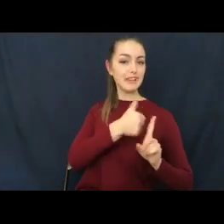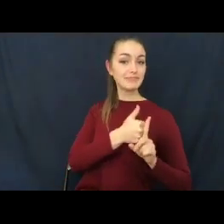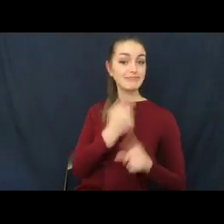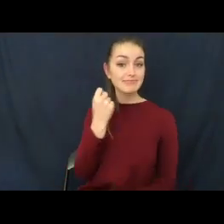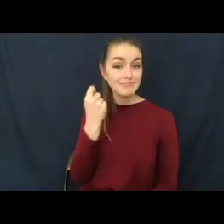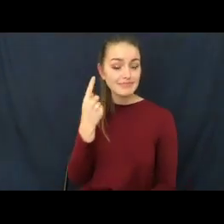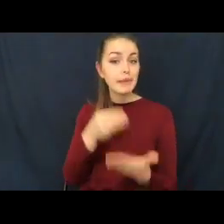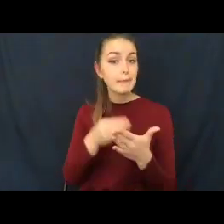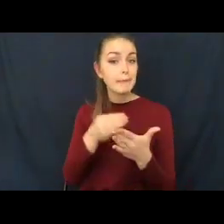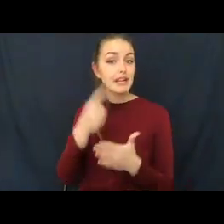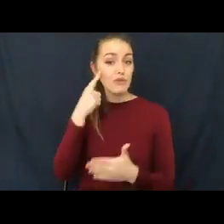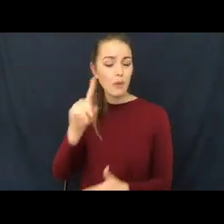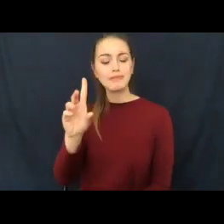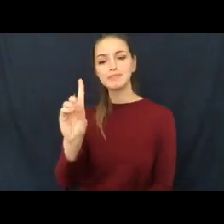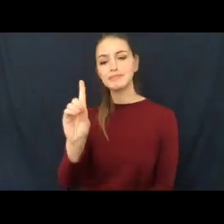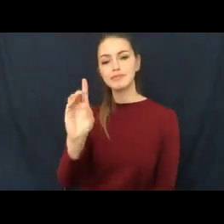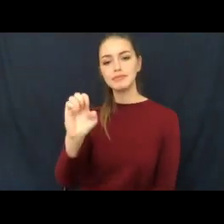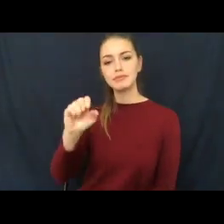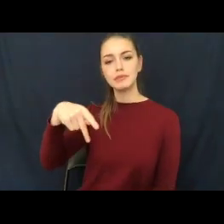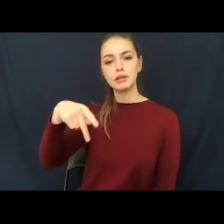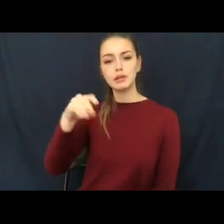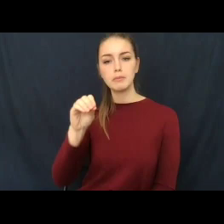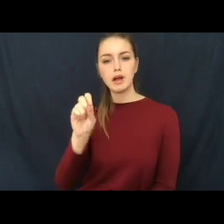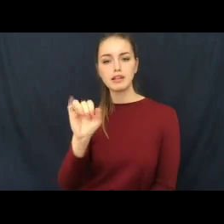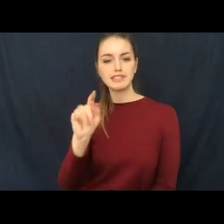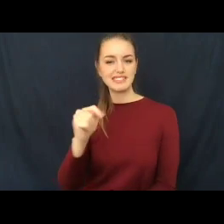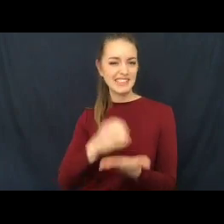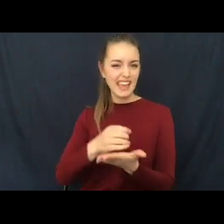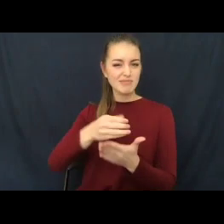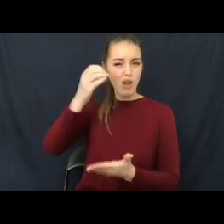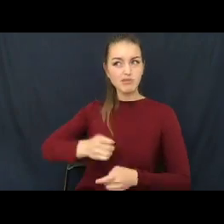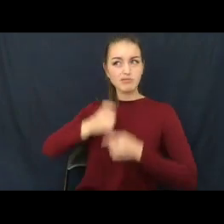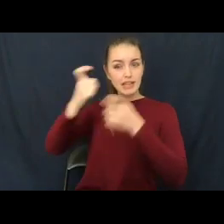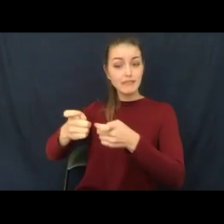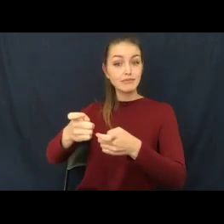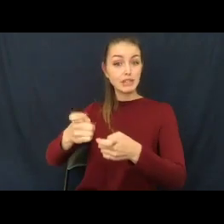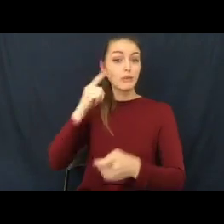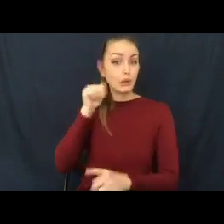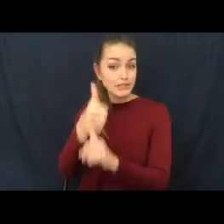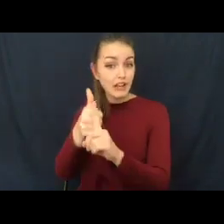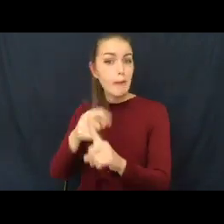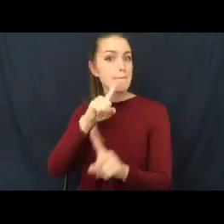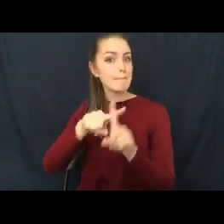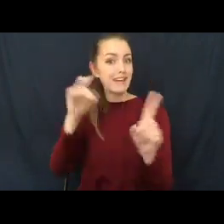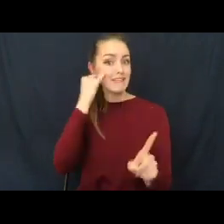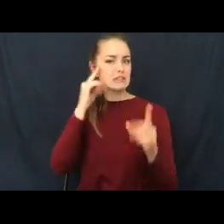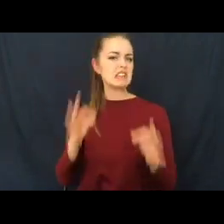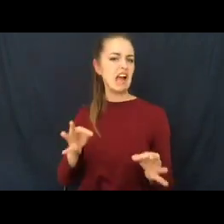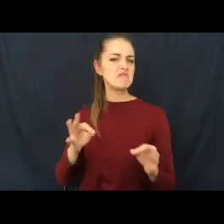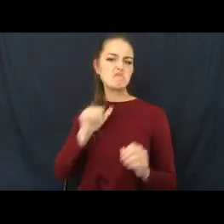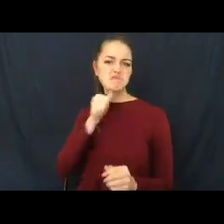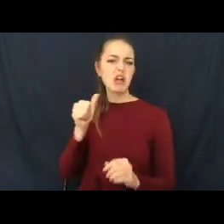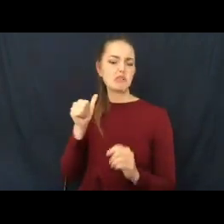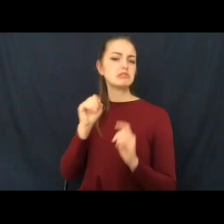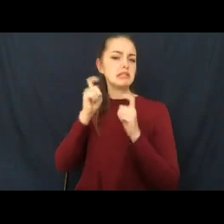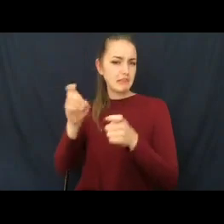for the deposits when you return your cans goes to you. But if you don't return them, they get to keep it. So it's true. It's kind of a